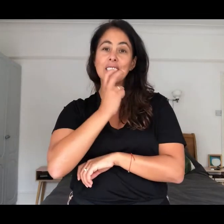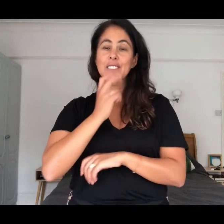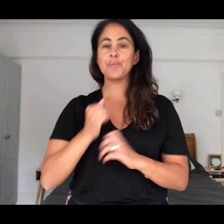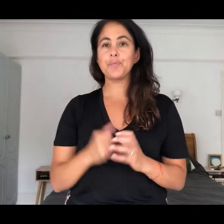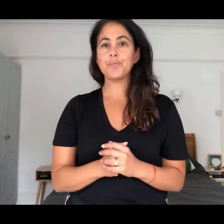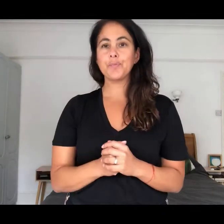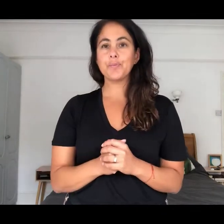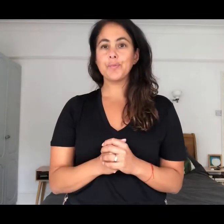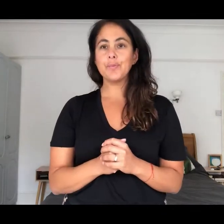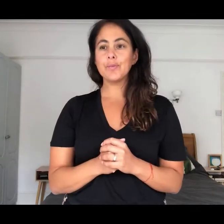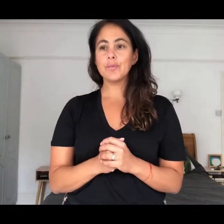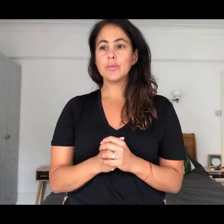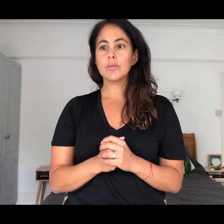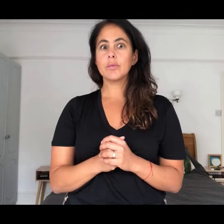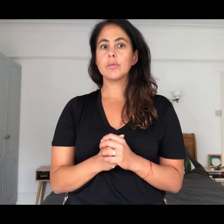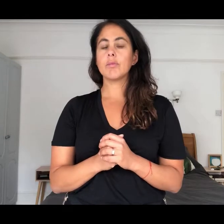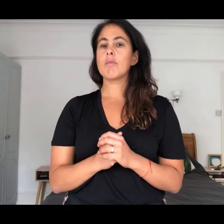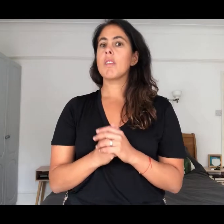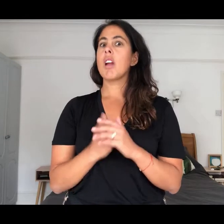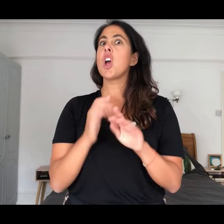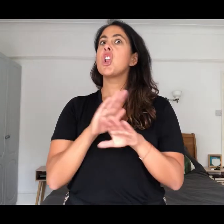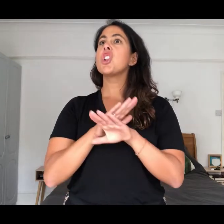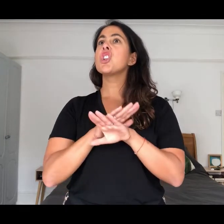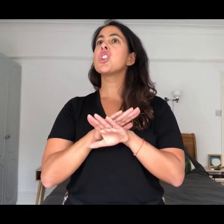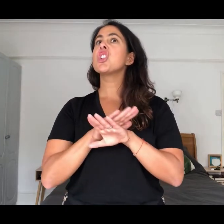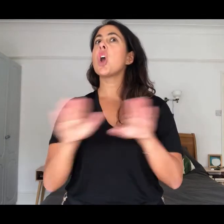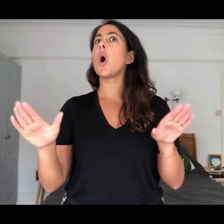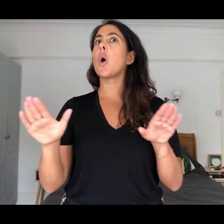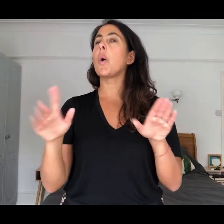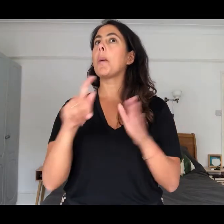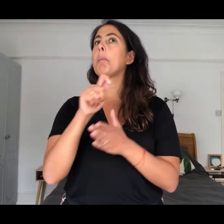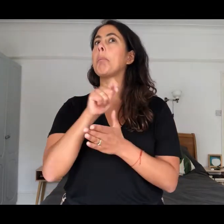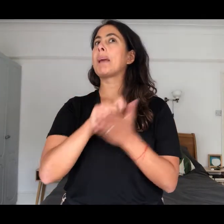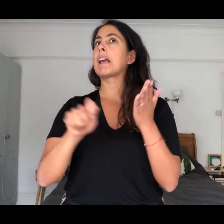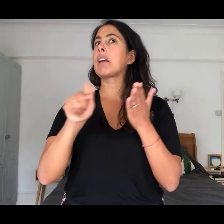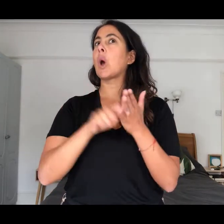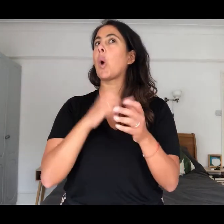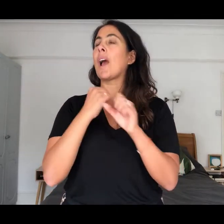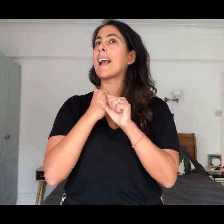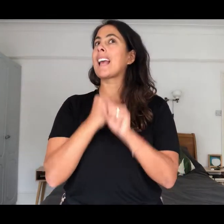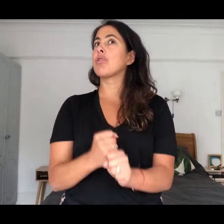And absolutely no bingo guaranteed.